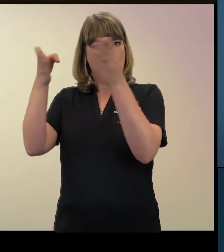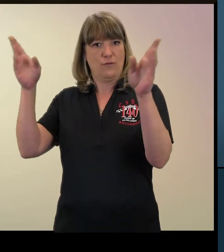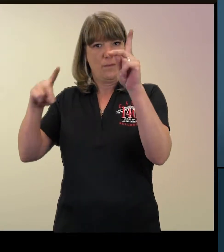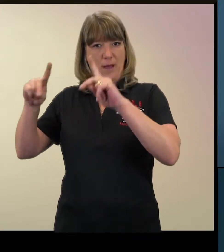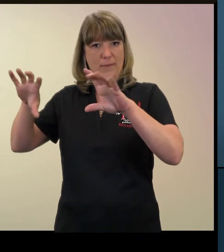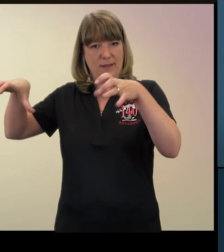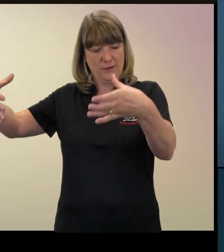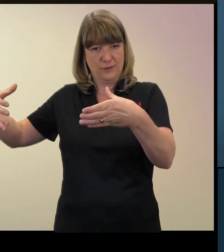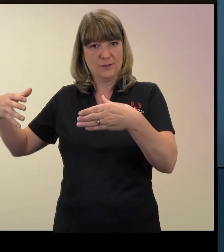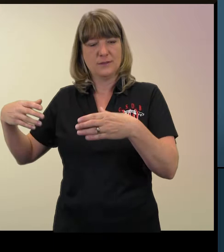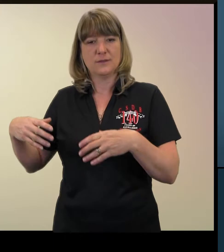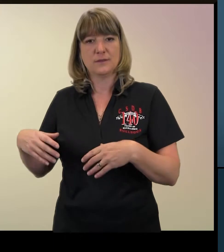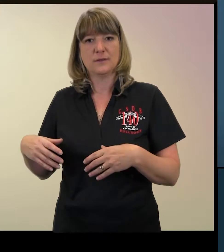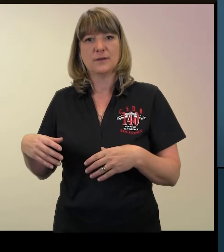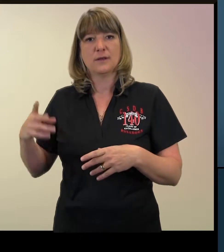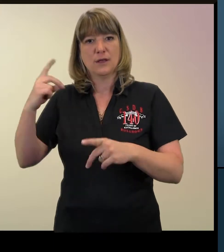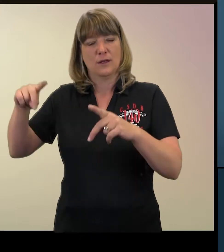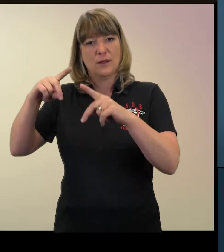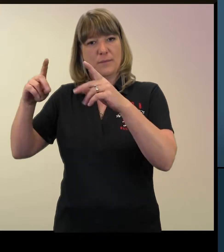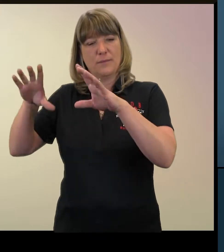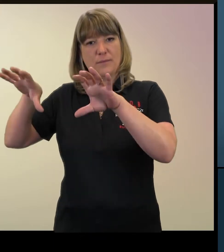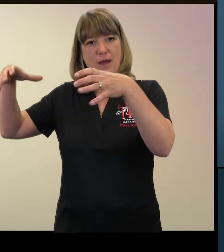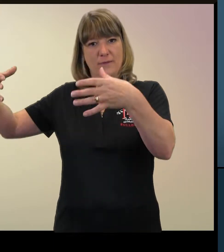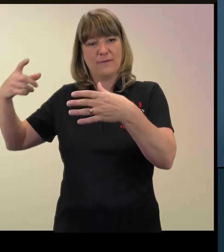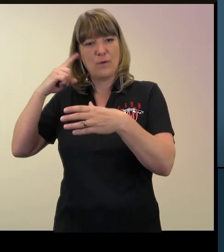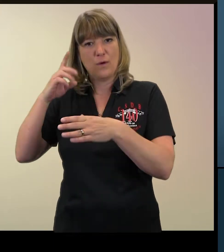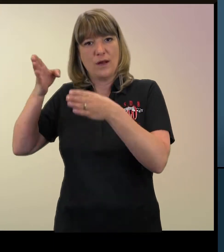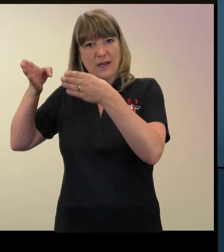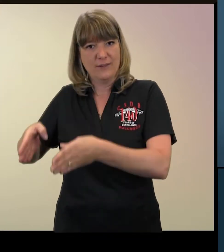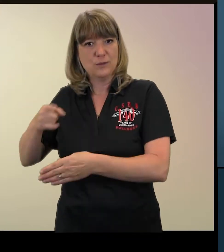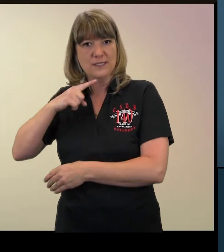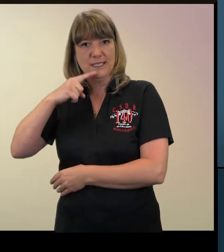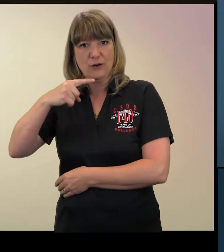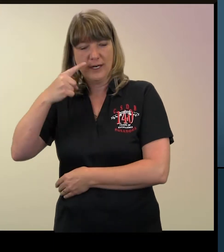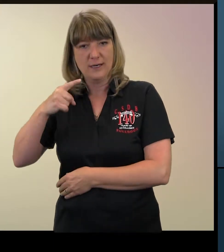is in the population of individuals who are hearing.